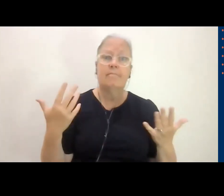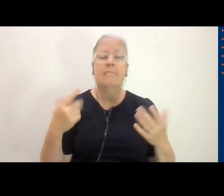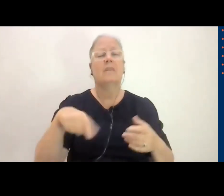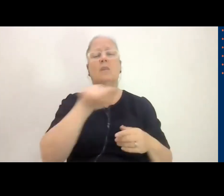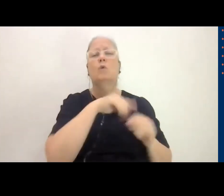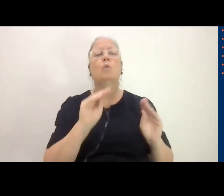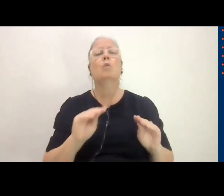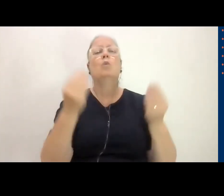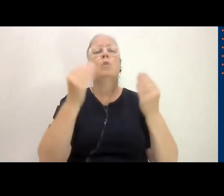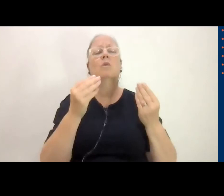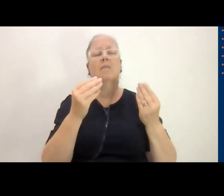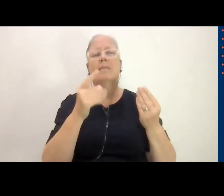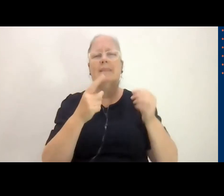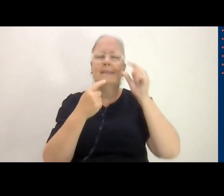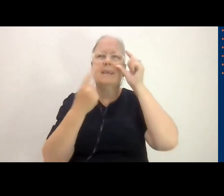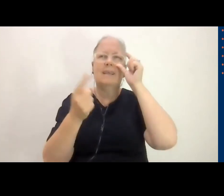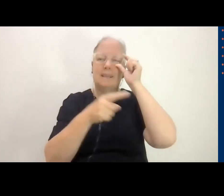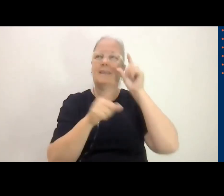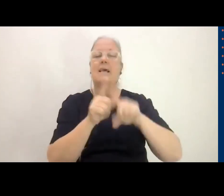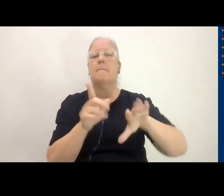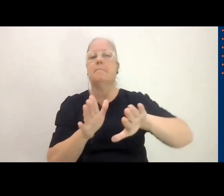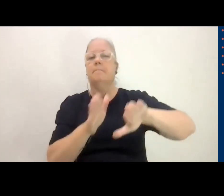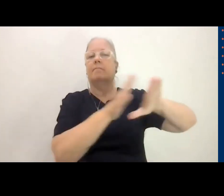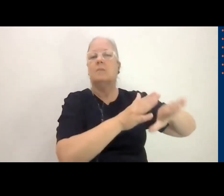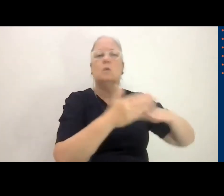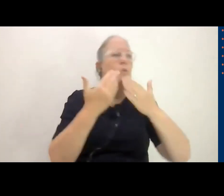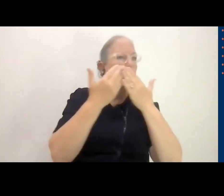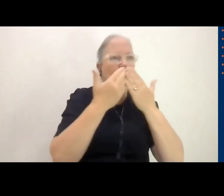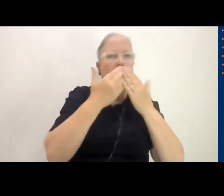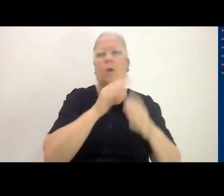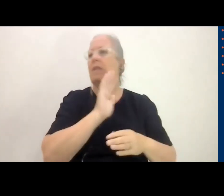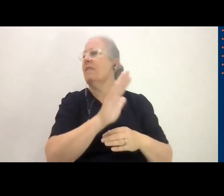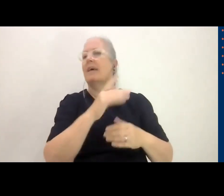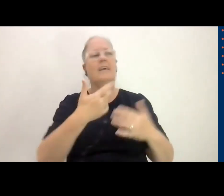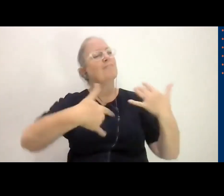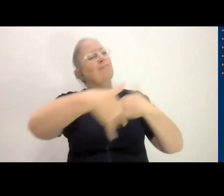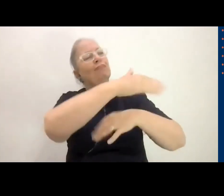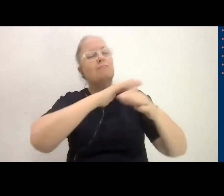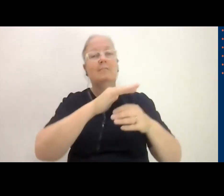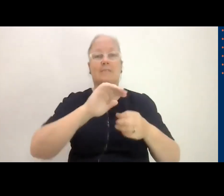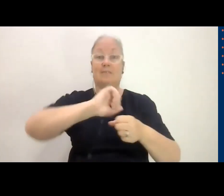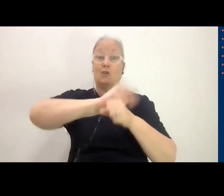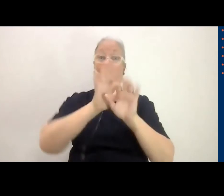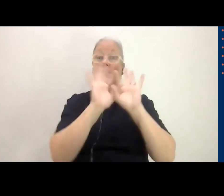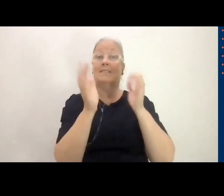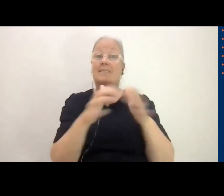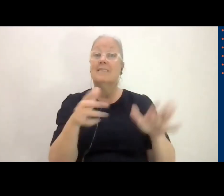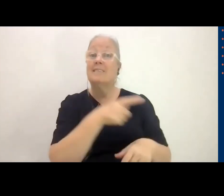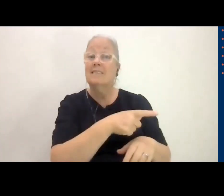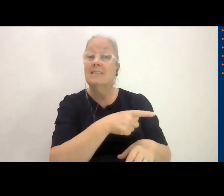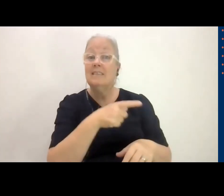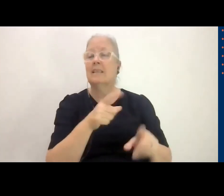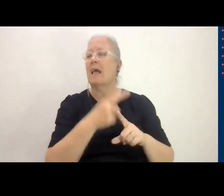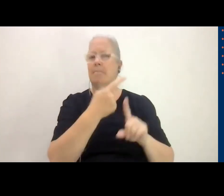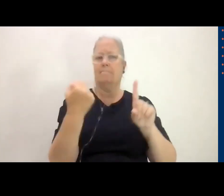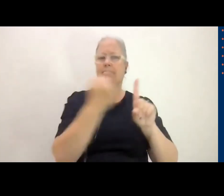like, they've been removed from their school, from their social life because of the pandemic. And that's really affected their mental health. But